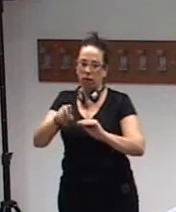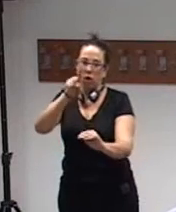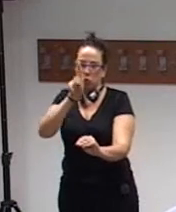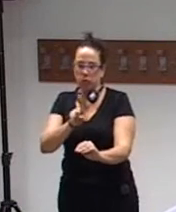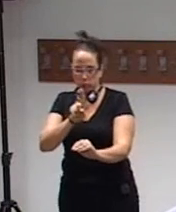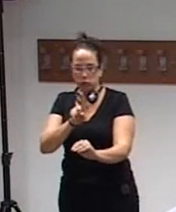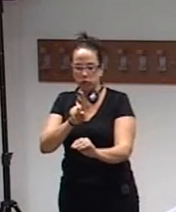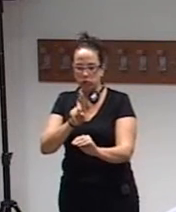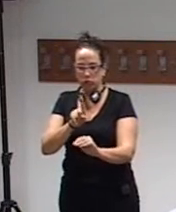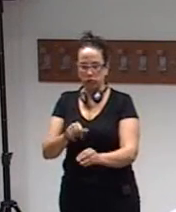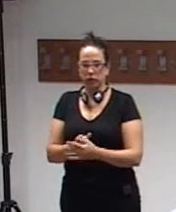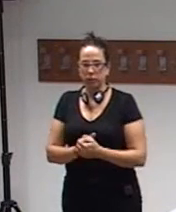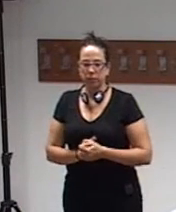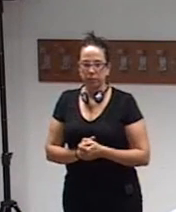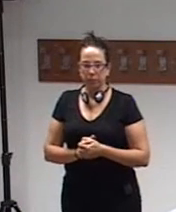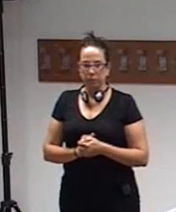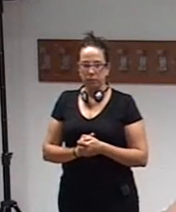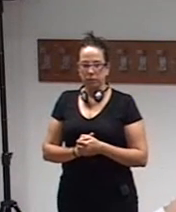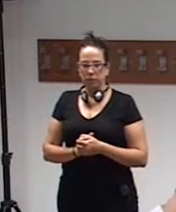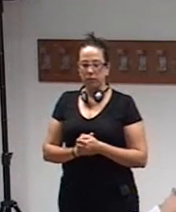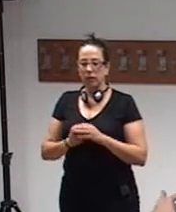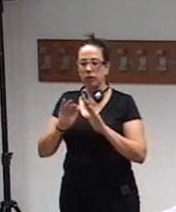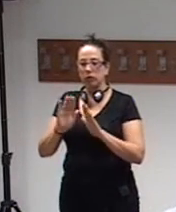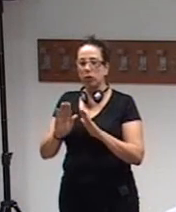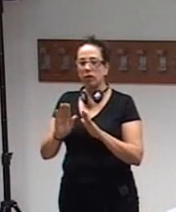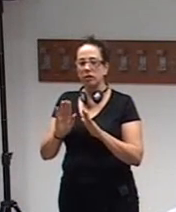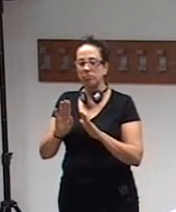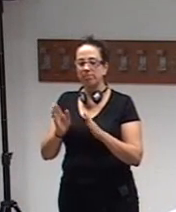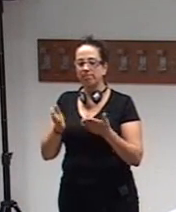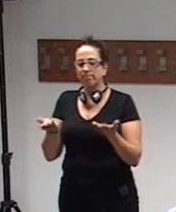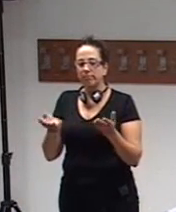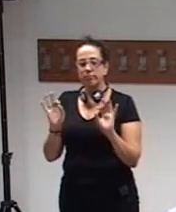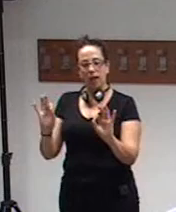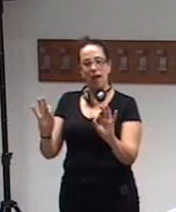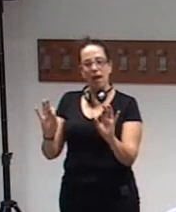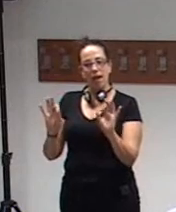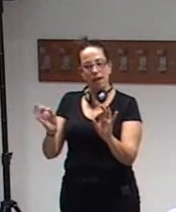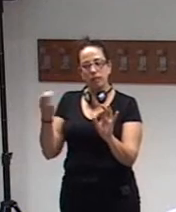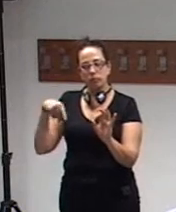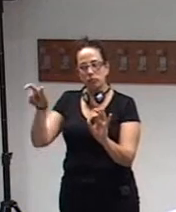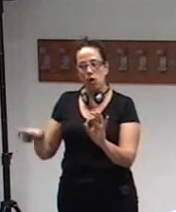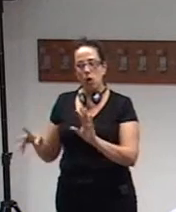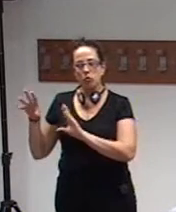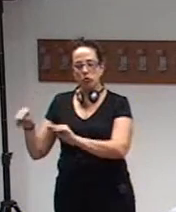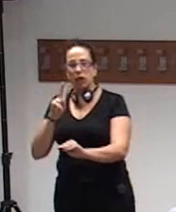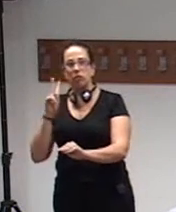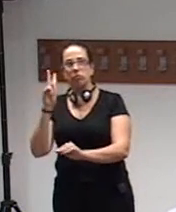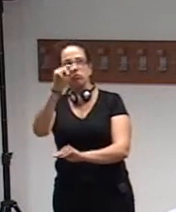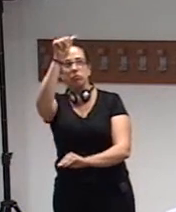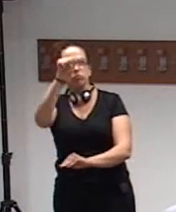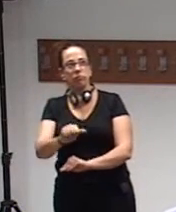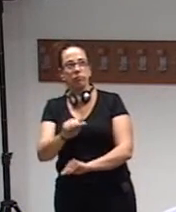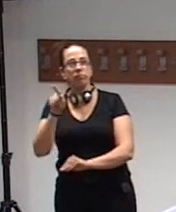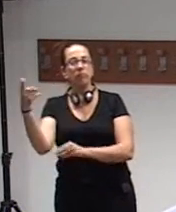when these avatars have been used. And the feedback we've had by the users